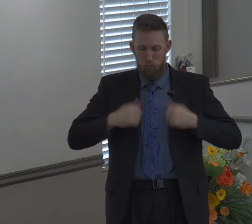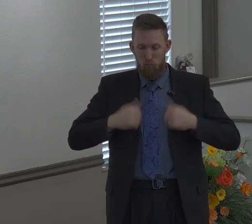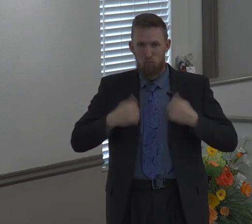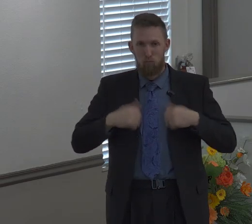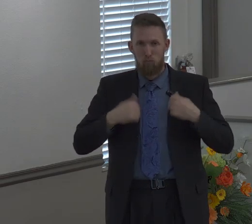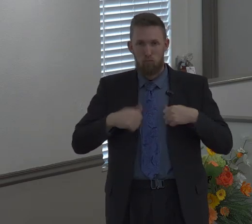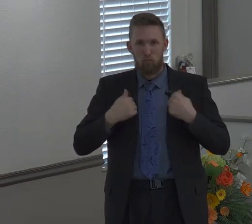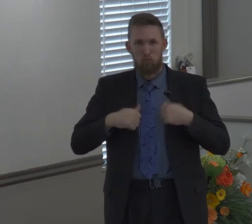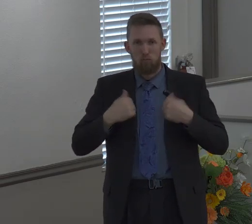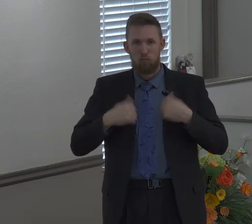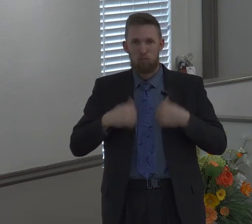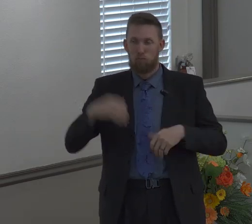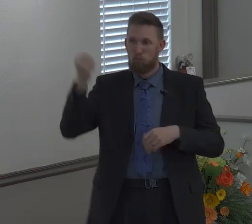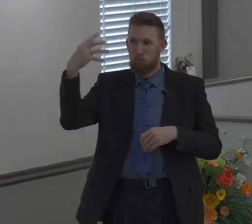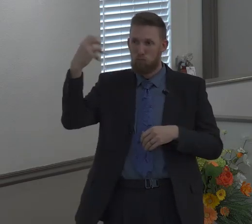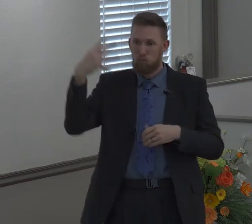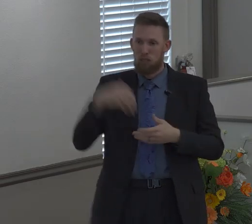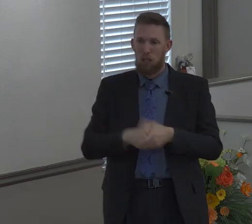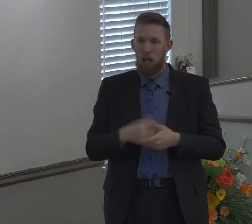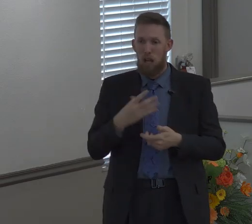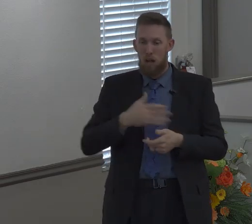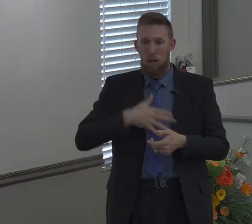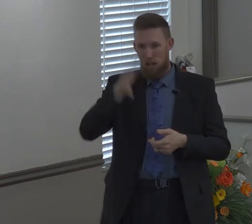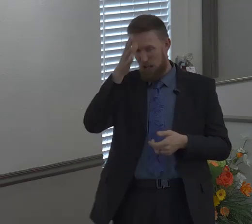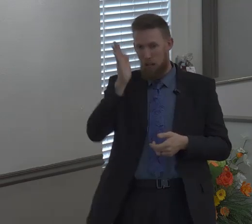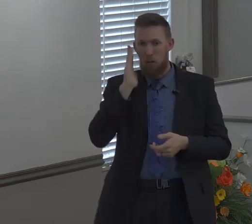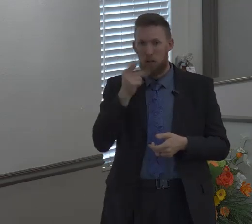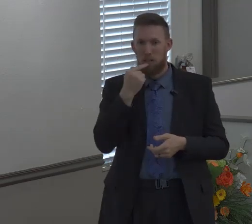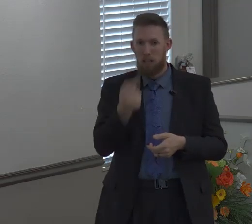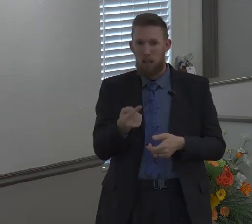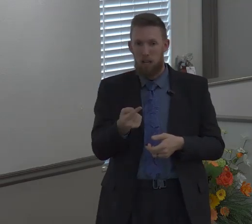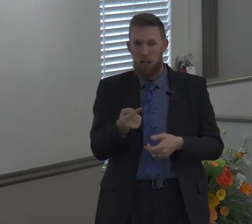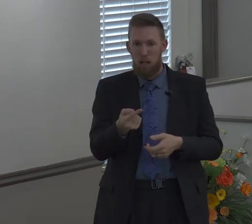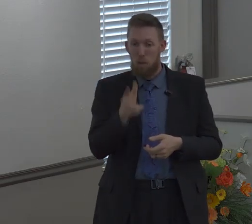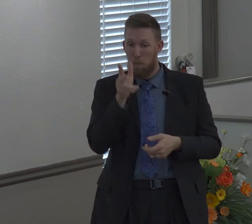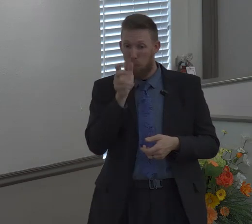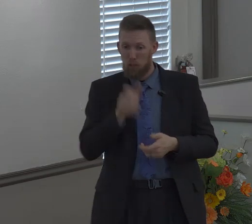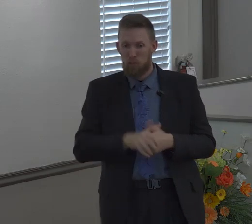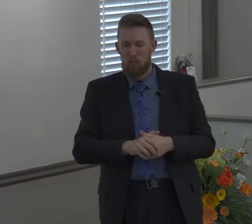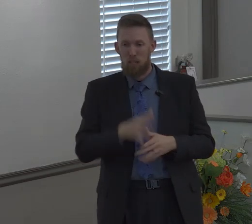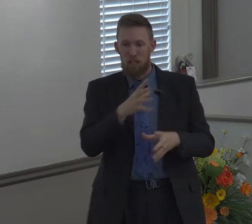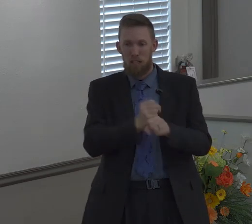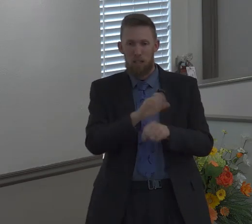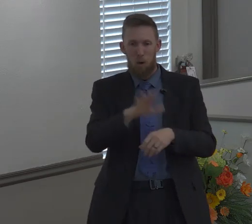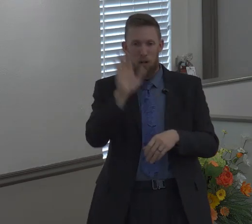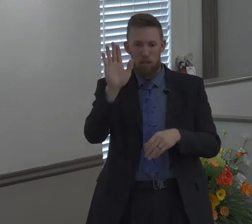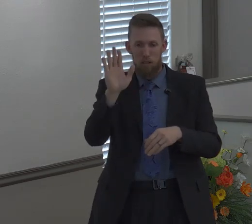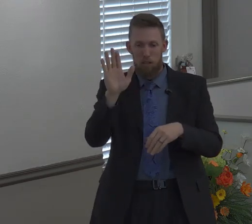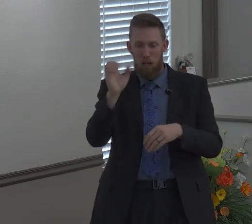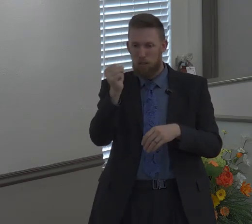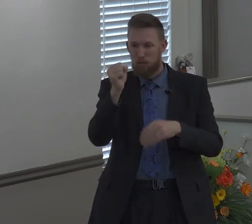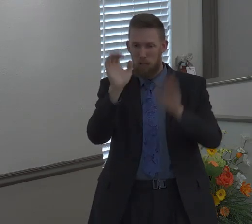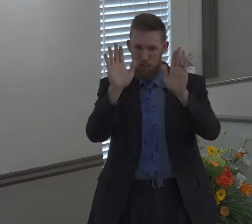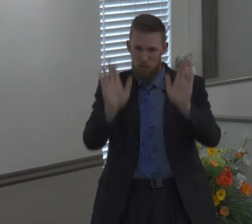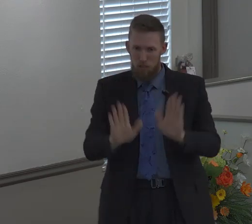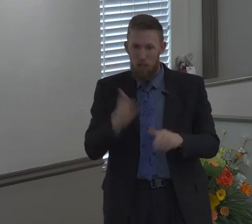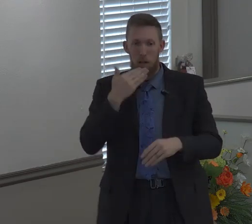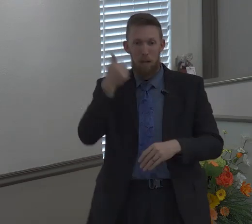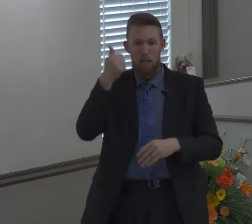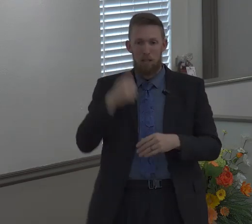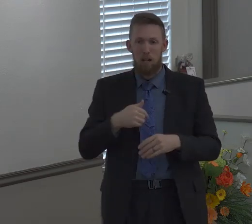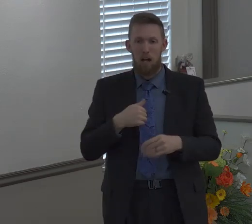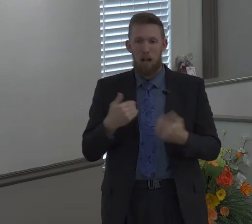So we took a bath. And God said, Bugs, get out your Sunday best. I knew what that